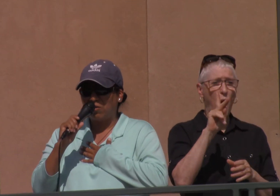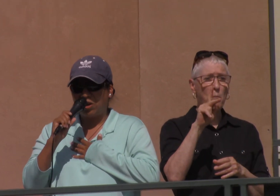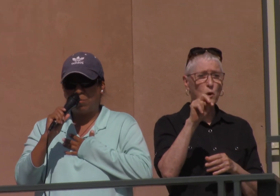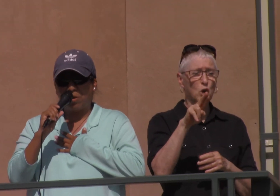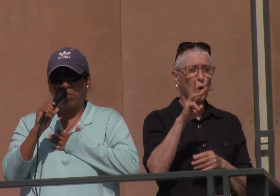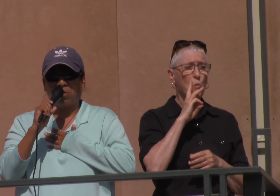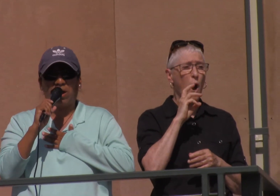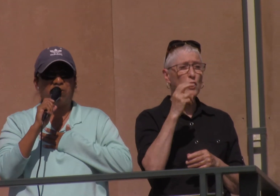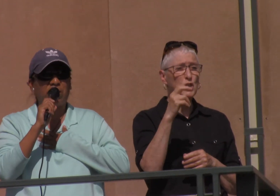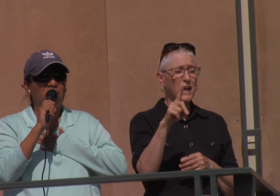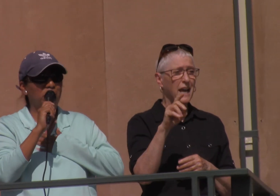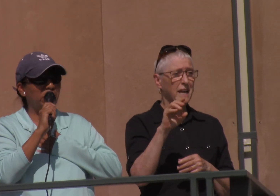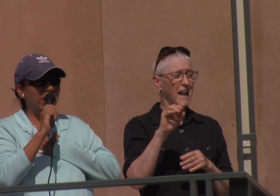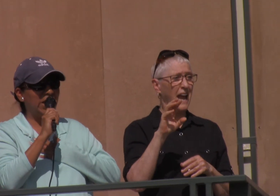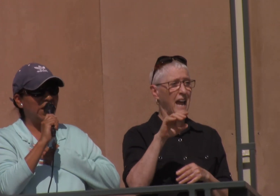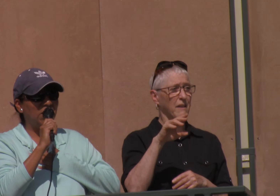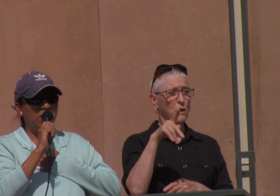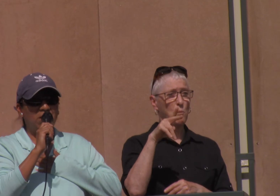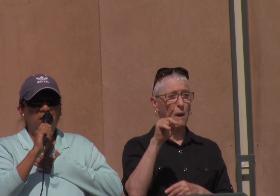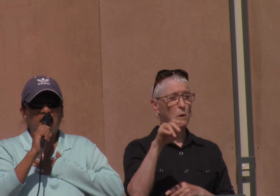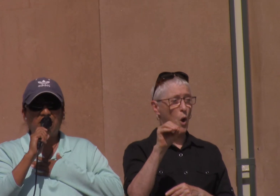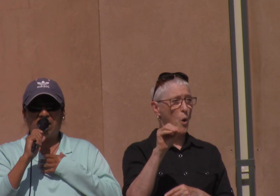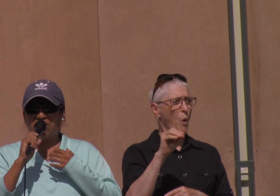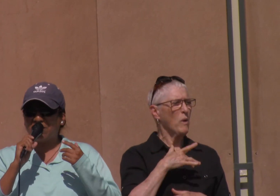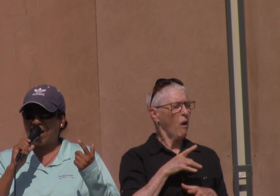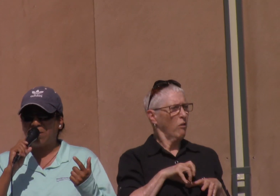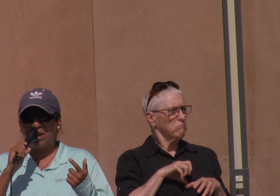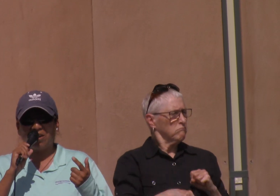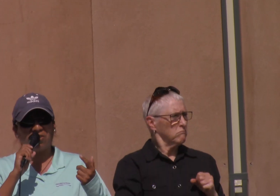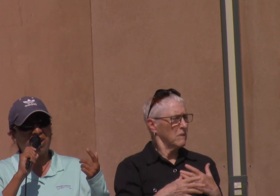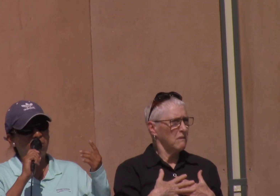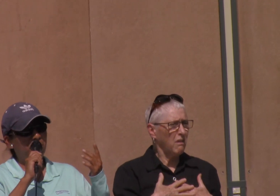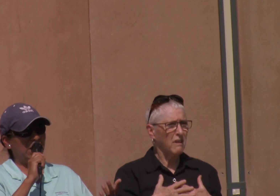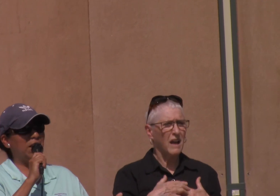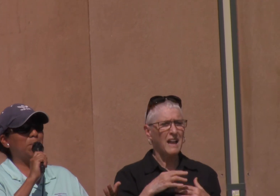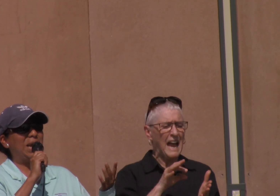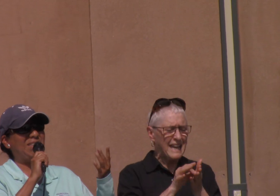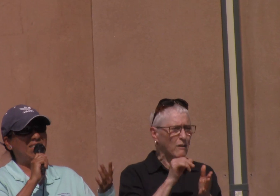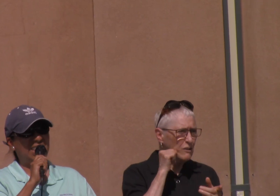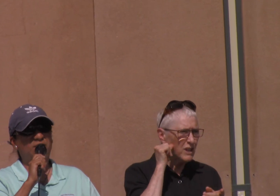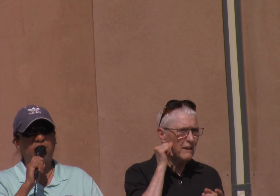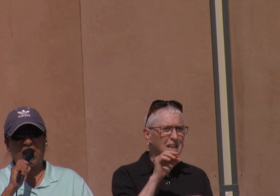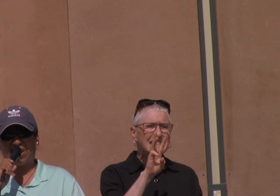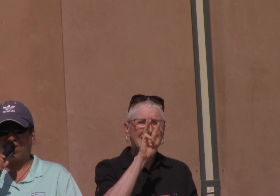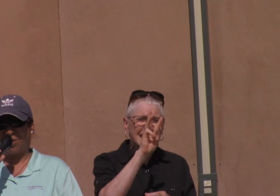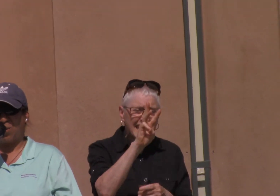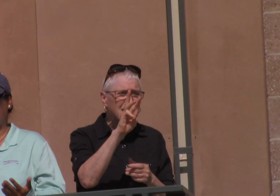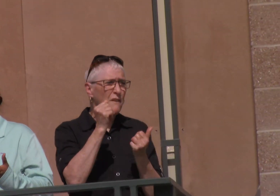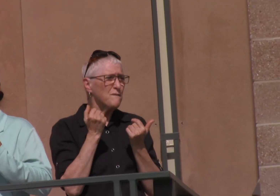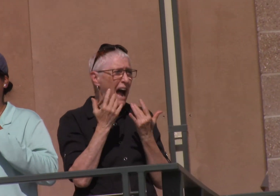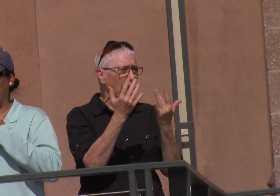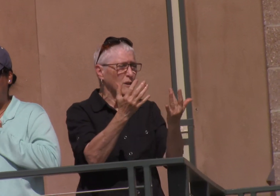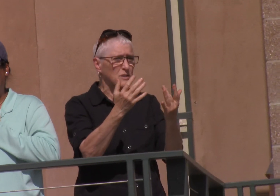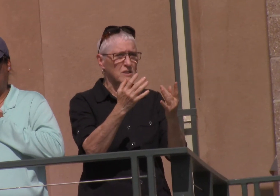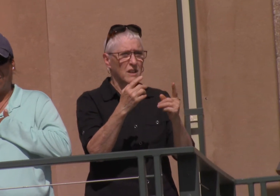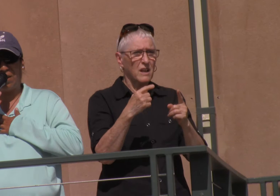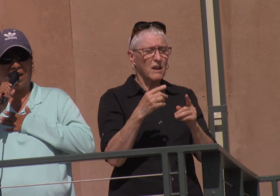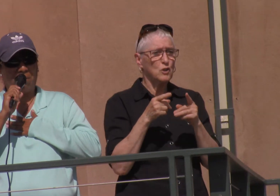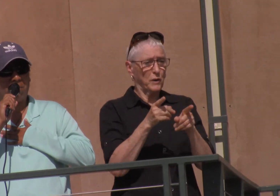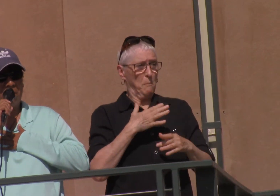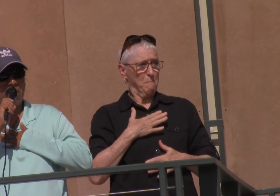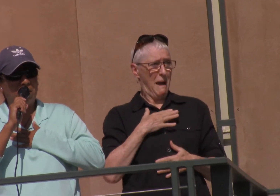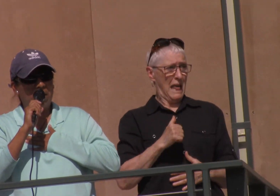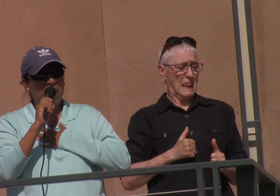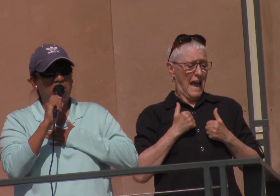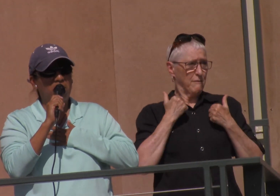at Cochiti Pueblo has been heartbreaking. I just counted yesterday, we've been hit by 6 fires over my